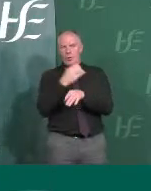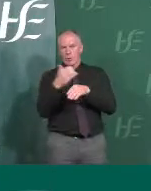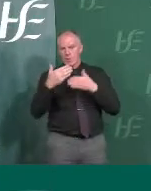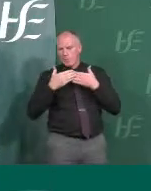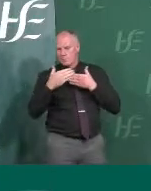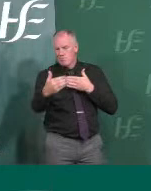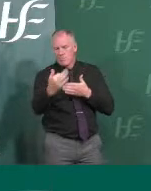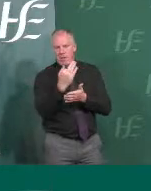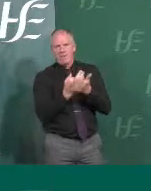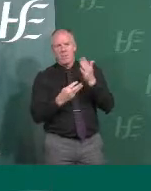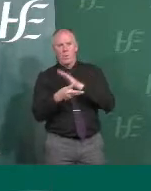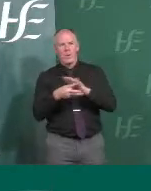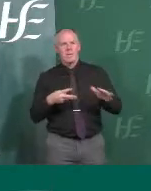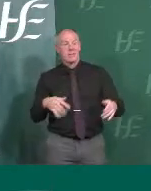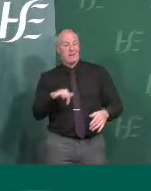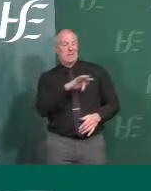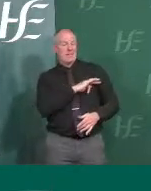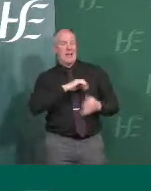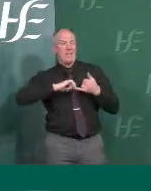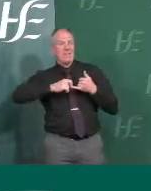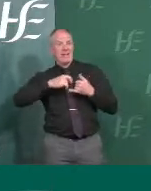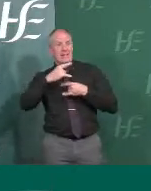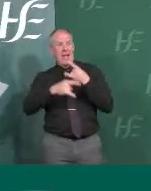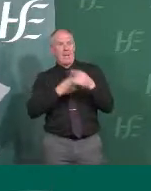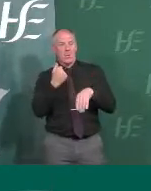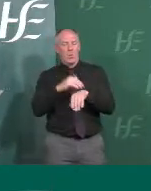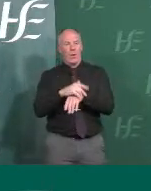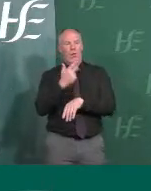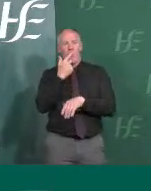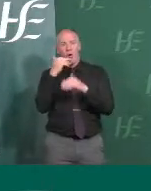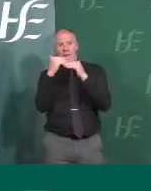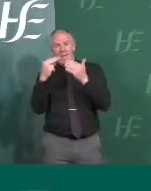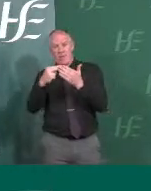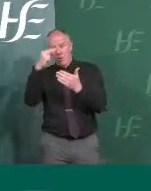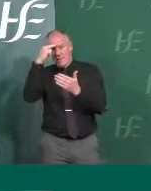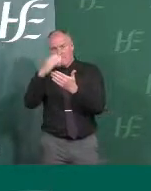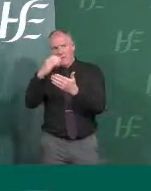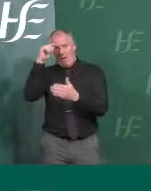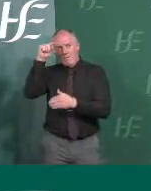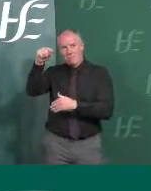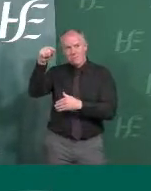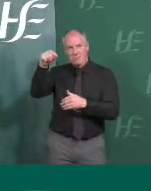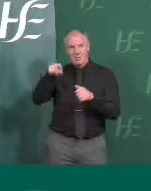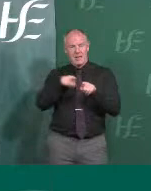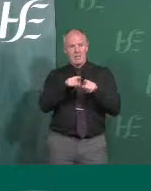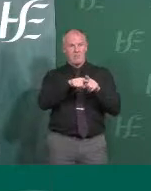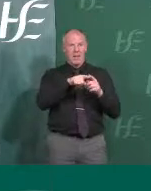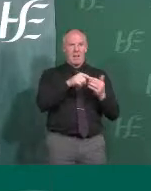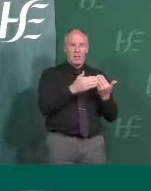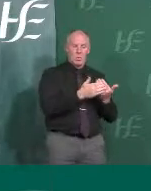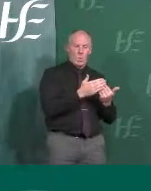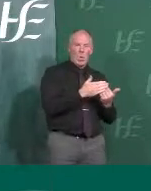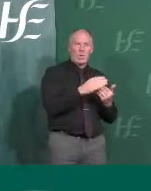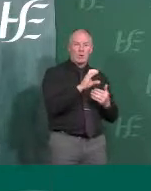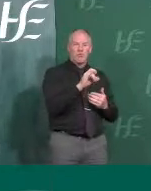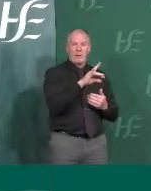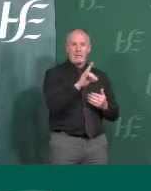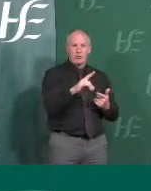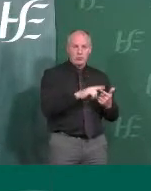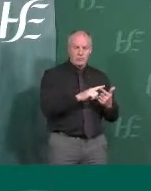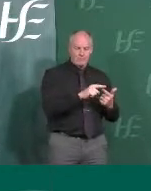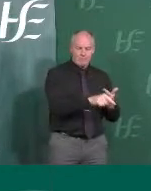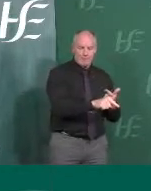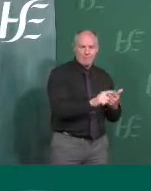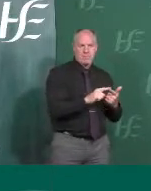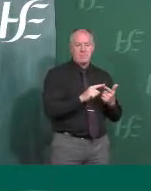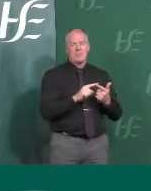weeks. Self-testing has begun in third level institutions and also in early years in creches. So